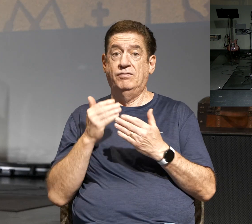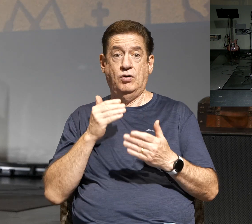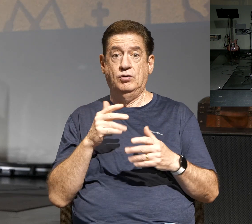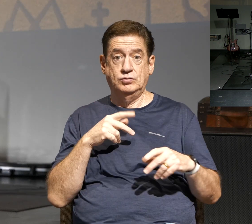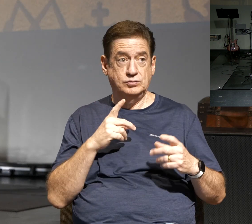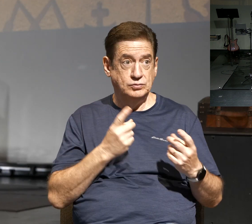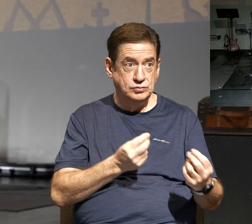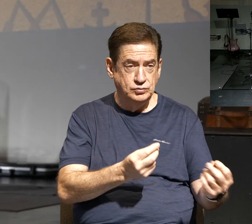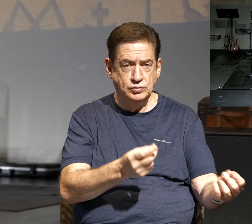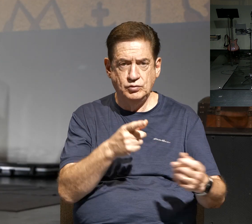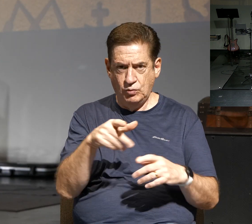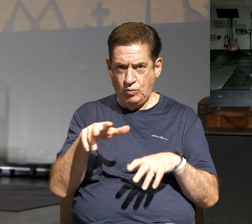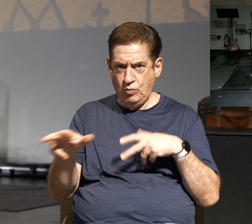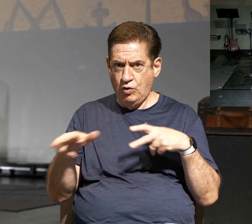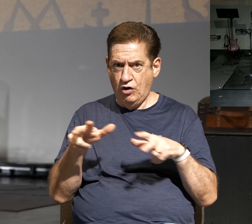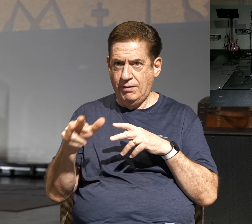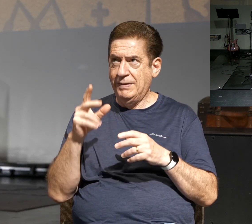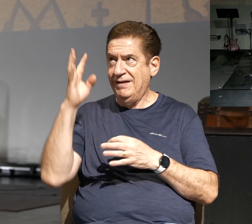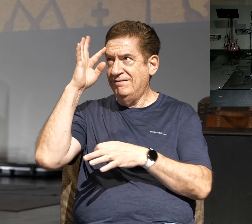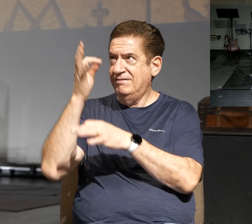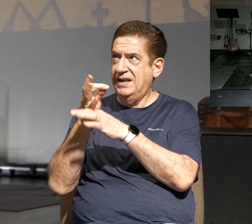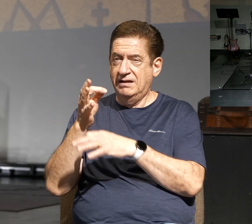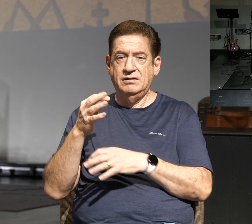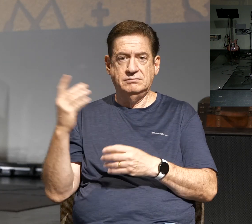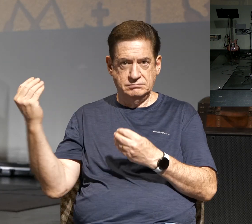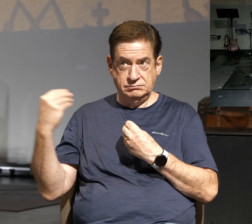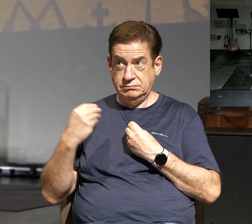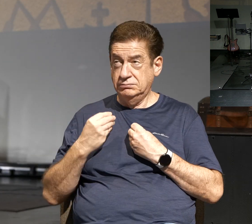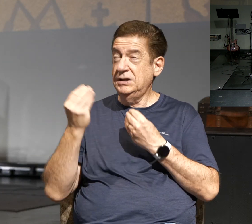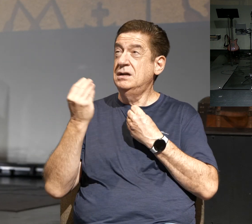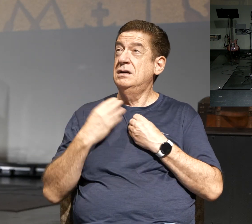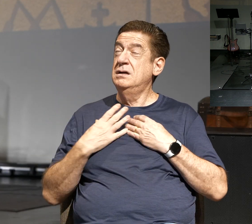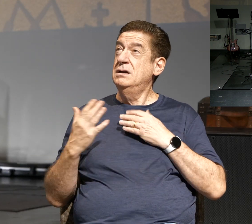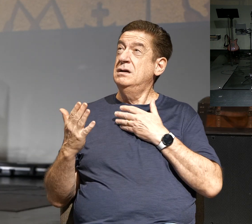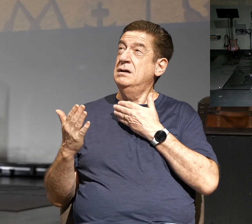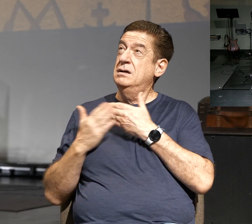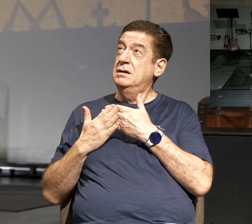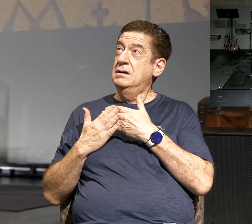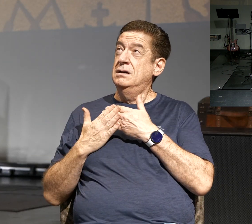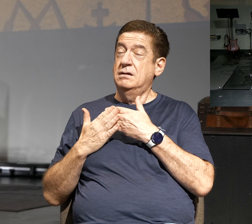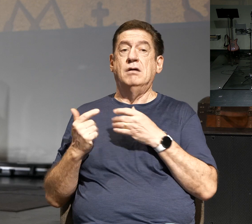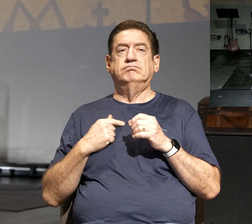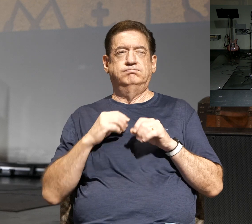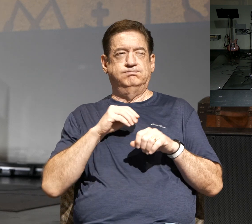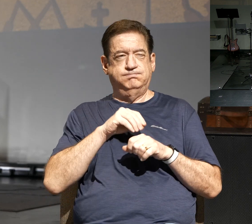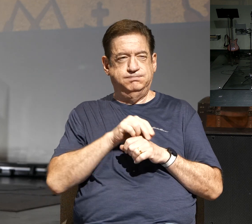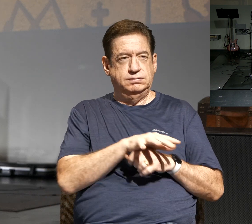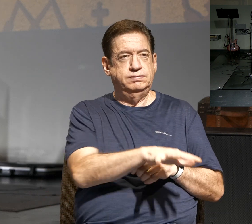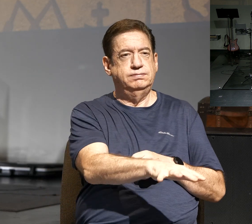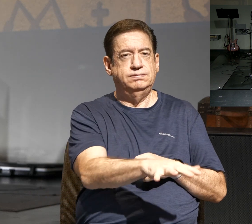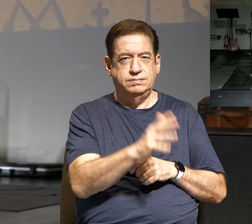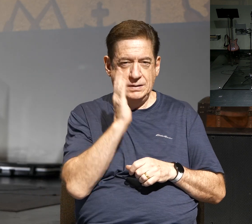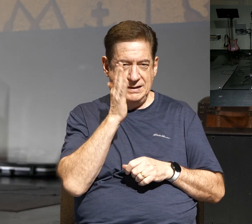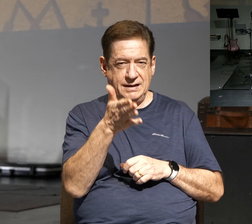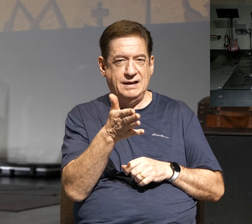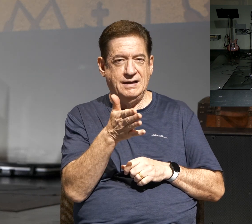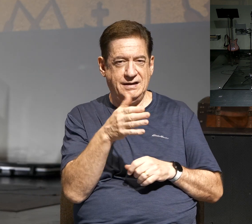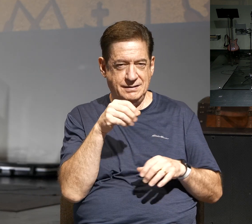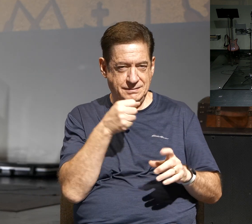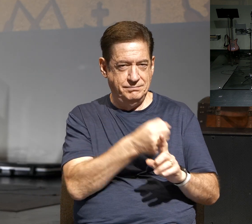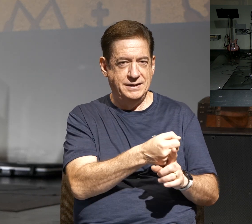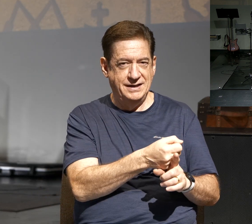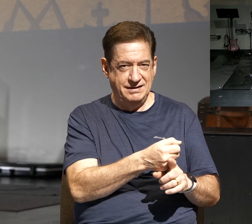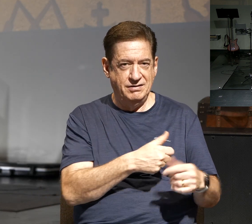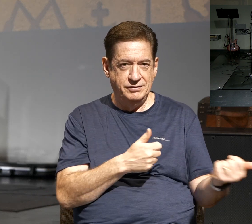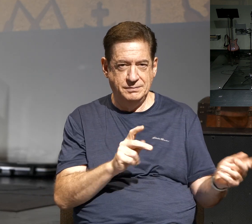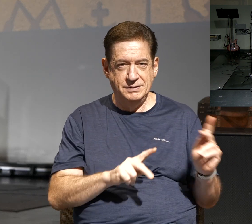faith, not by sight. Your life is going to have an impact in other people's lives. It's going to have an overflow into other people's lives.